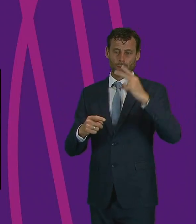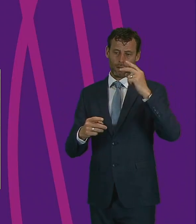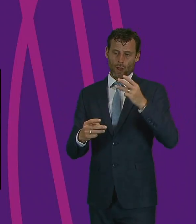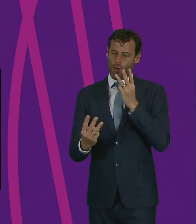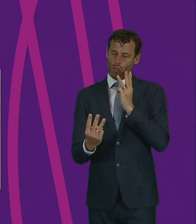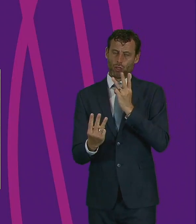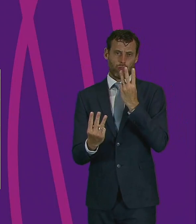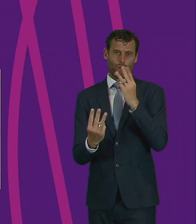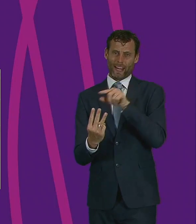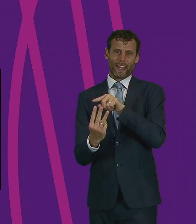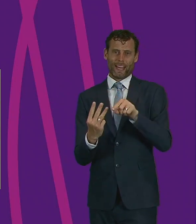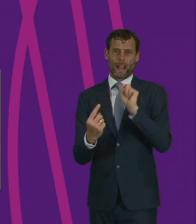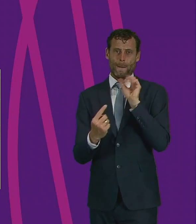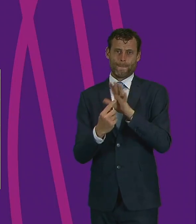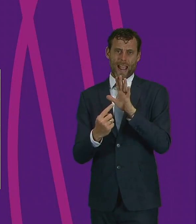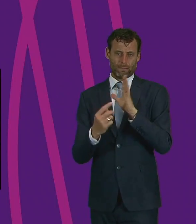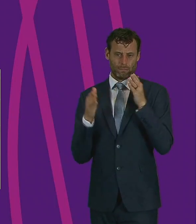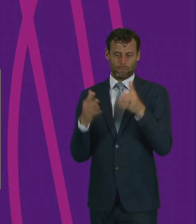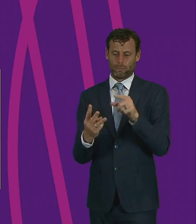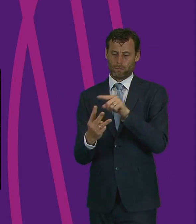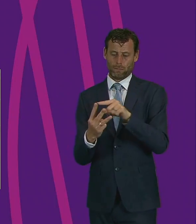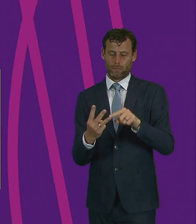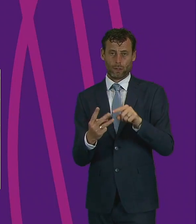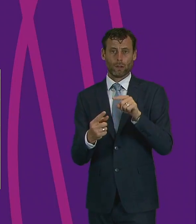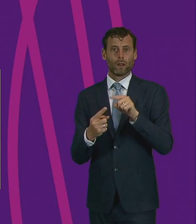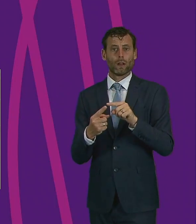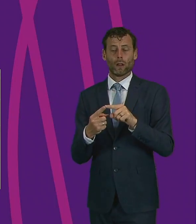Firstly, moving to deliver as many of its